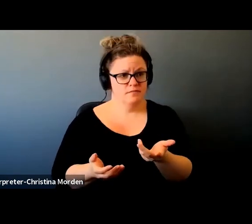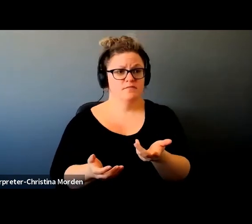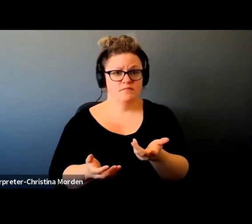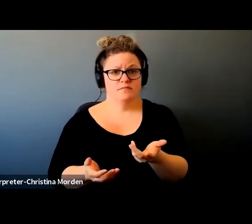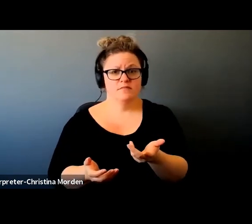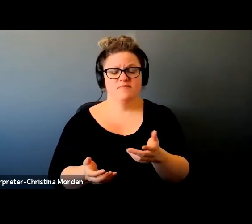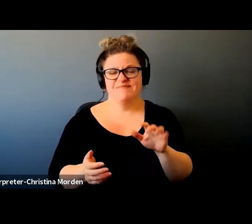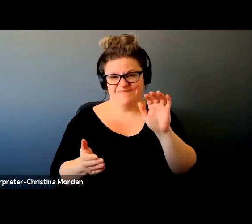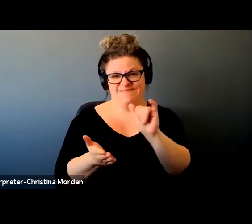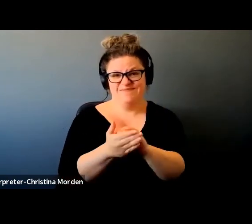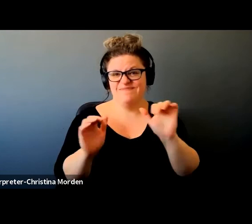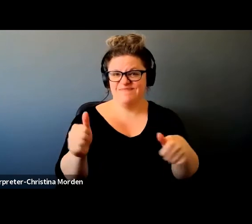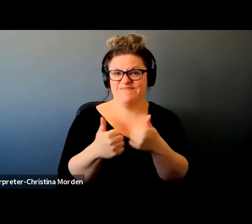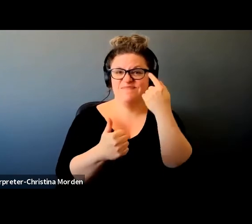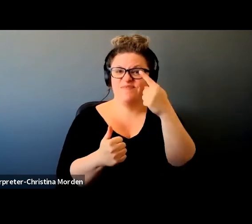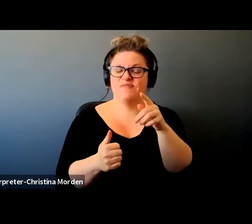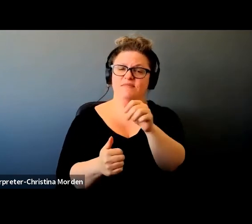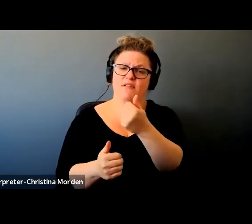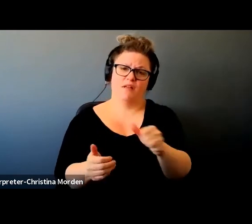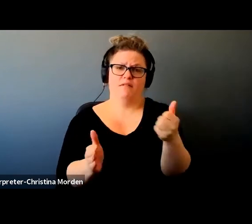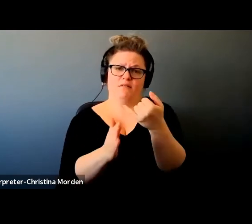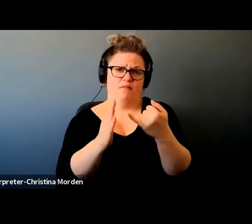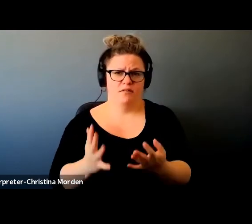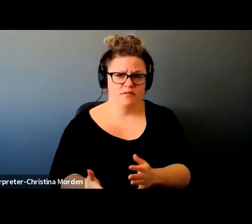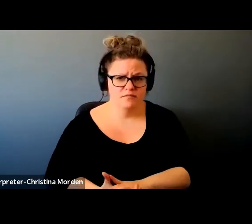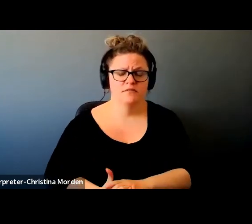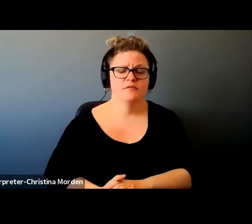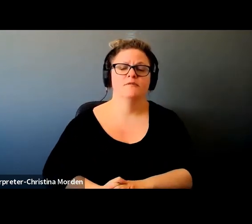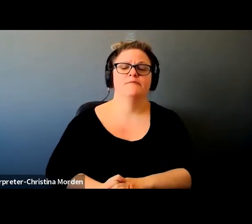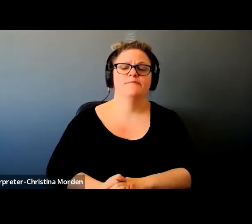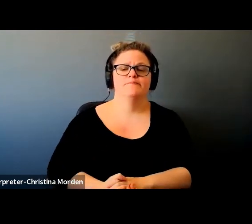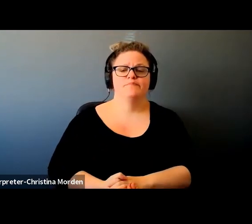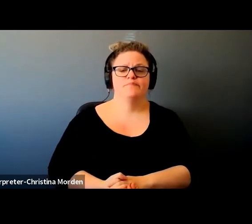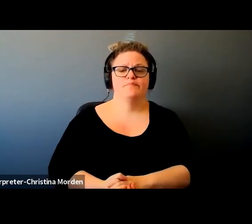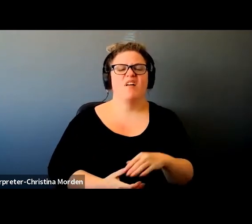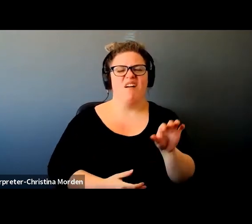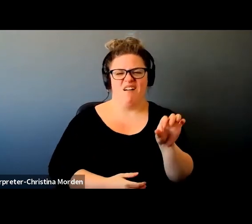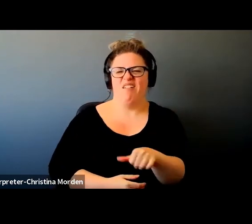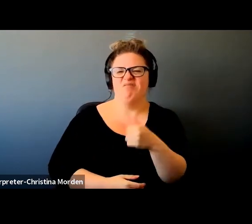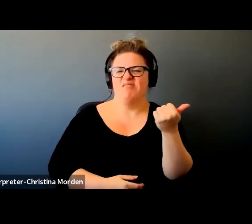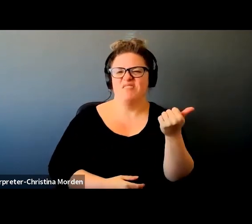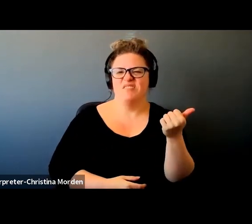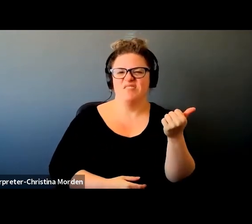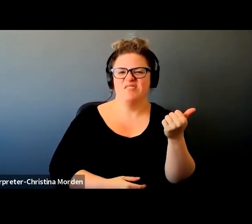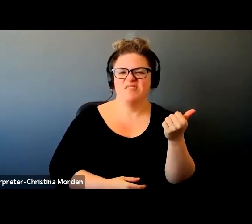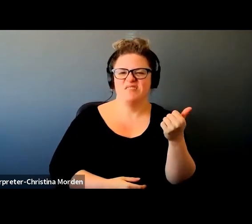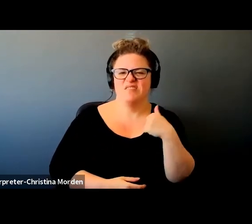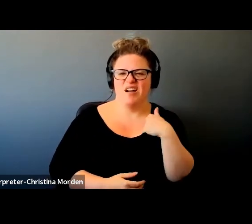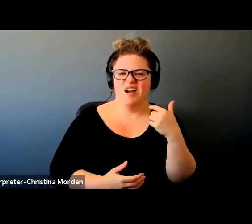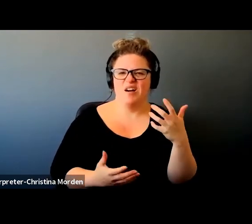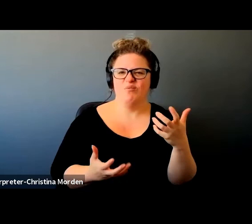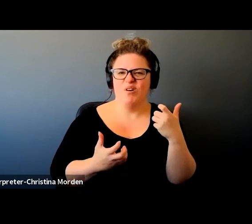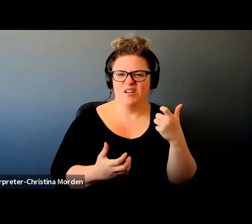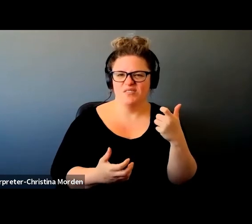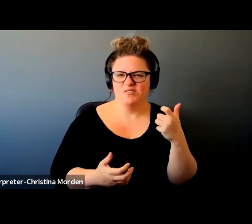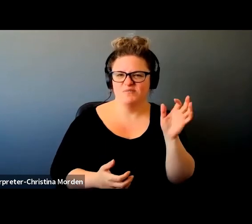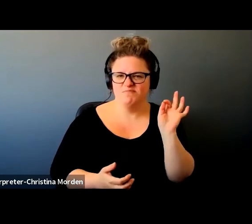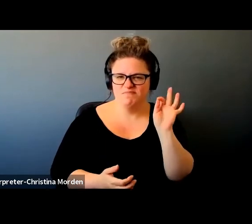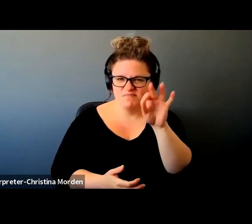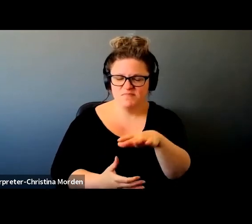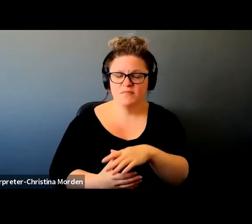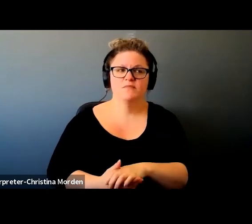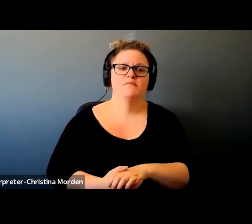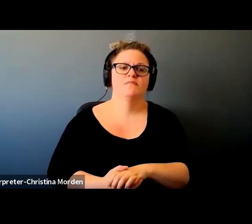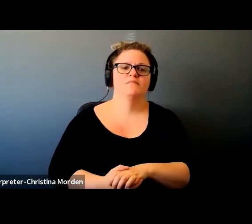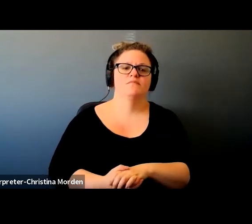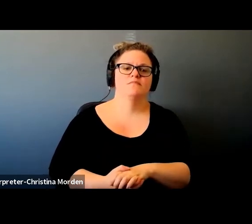the arts. Another thing that I want to sort of put up at the beginning of this that I